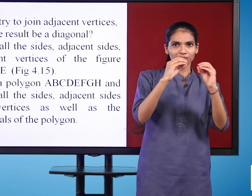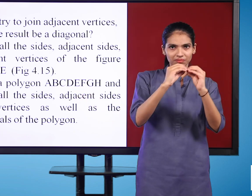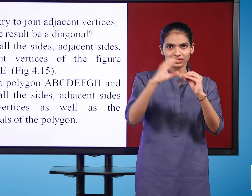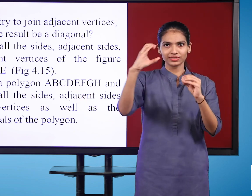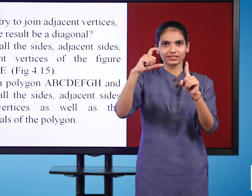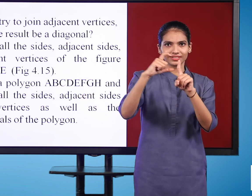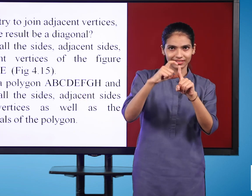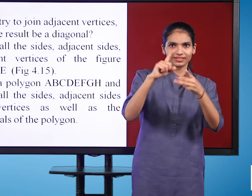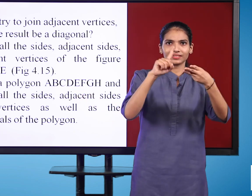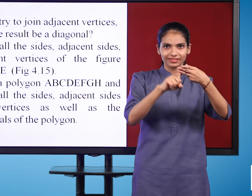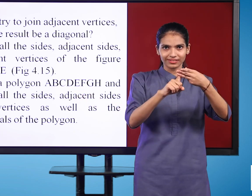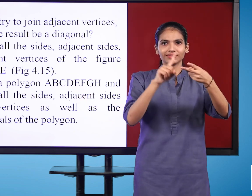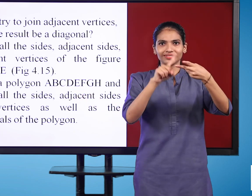ABCDEFGH